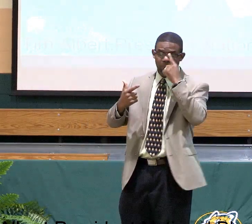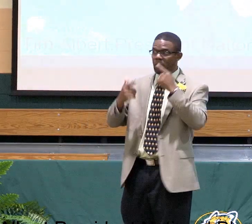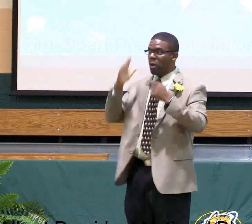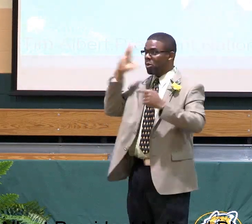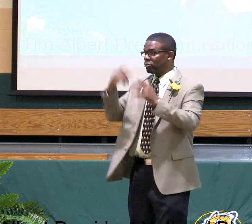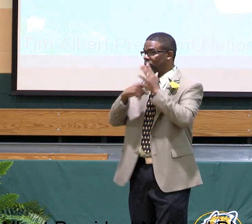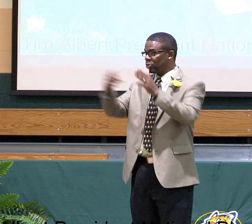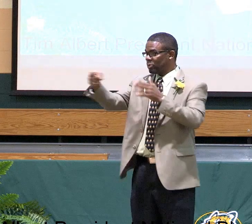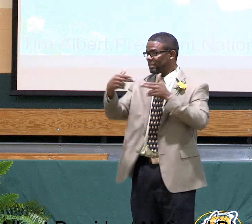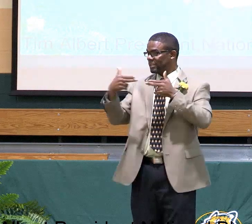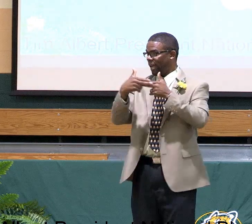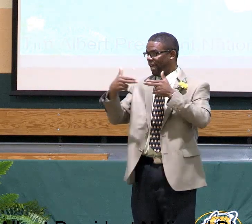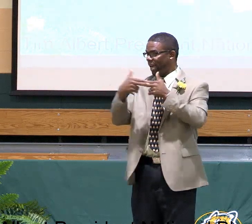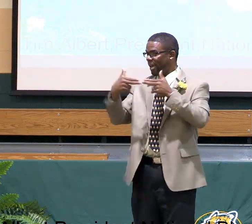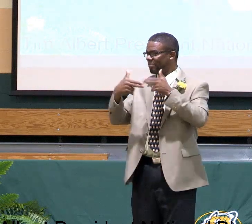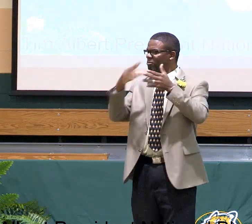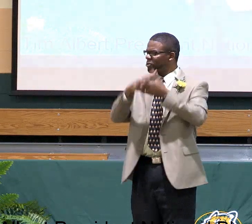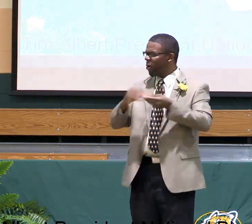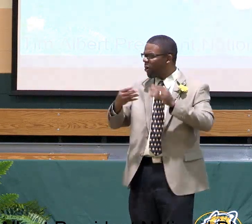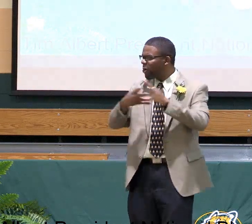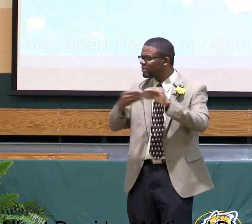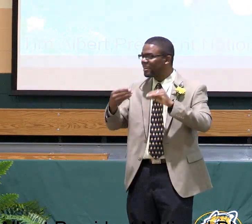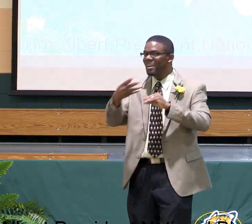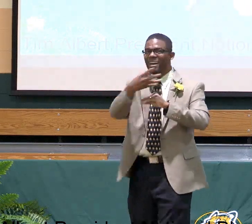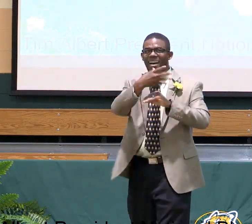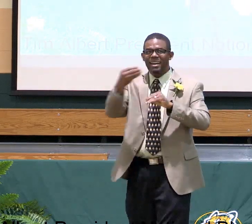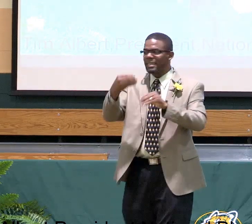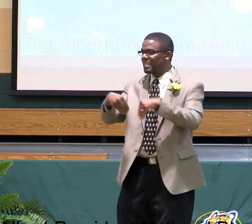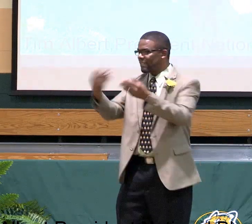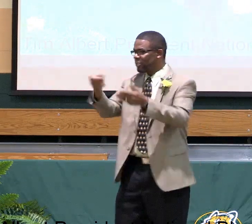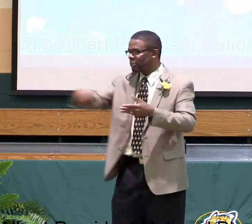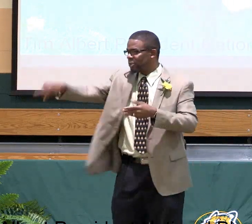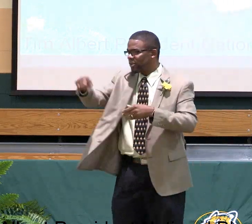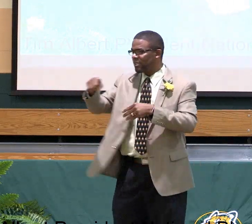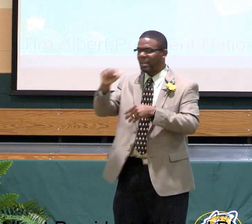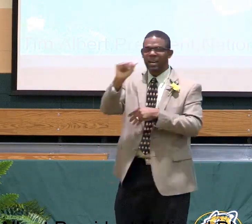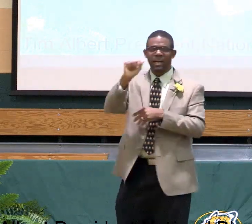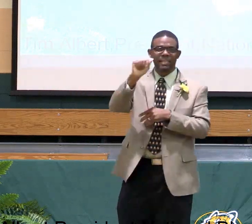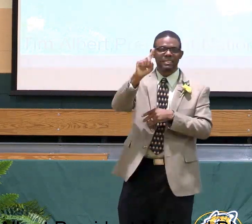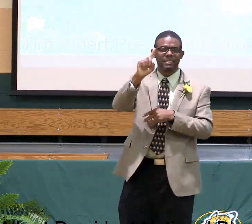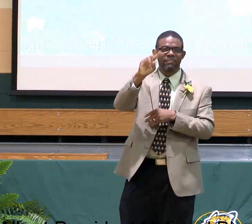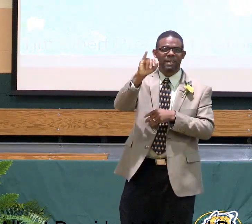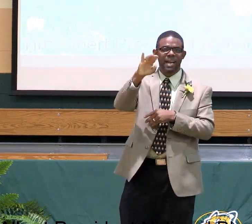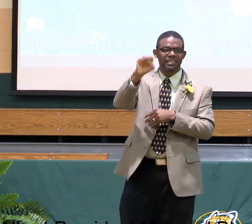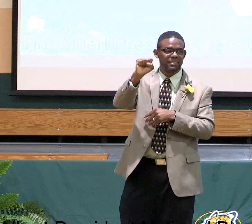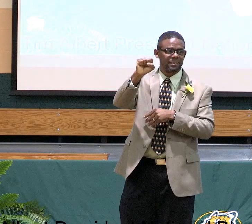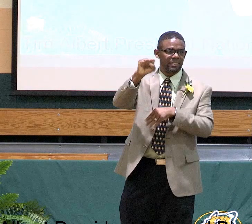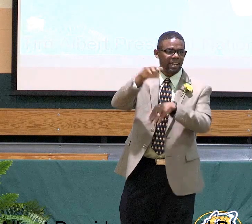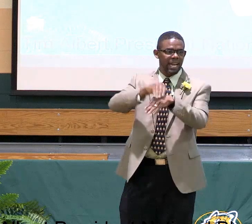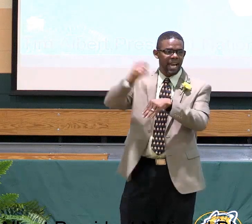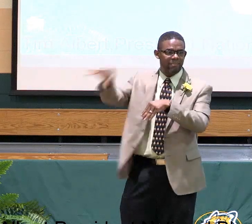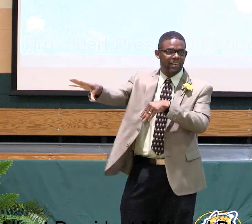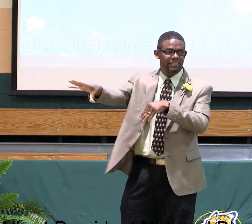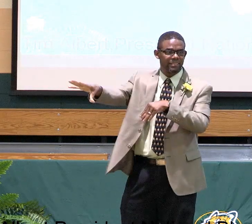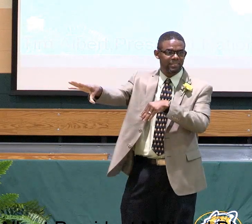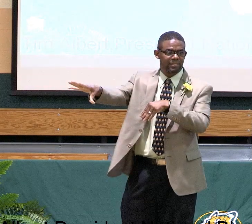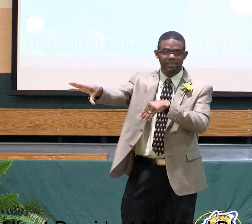life. So I've got some slides to share with you. I've got a bit of a story to tell, and I'm going to give you some advice as